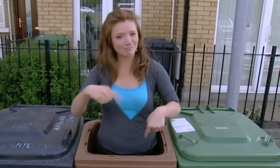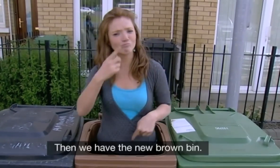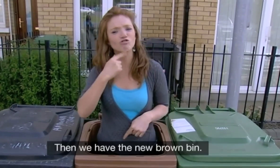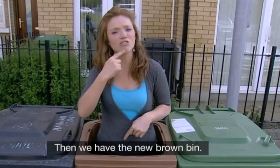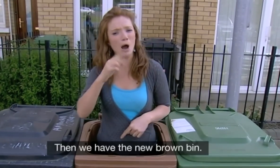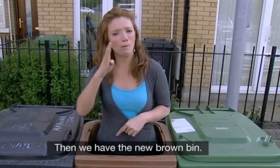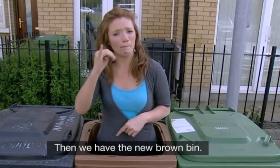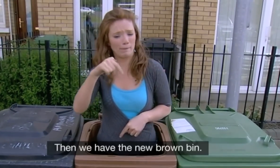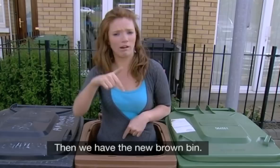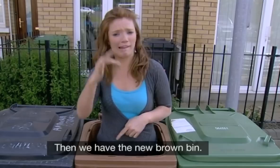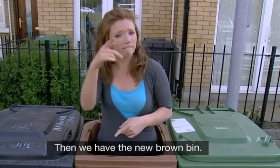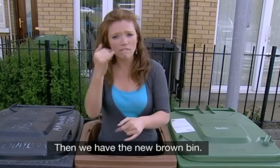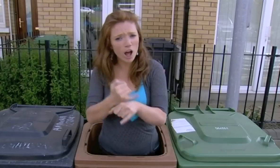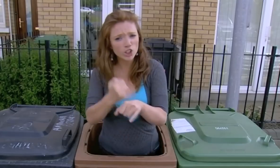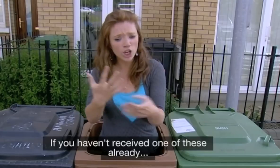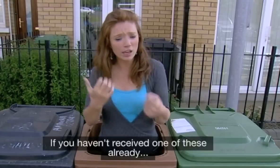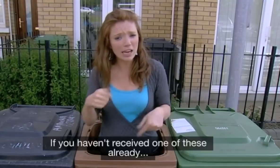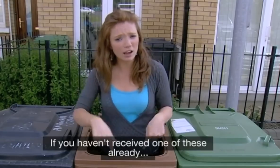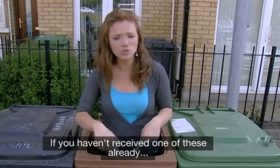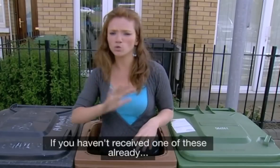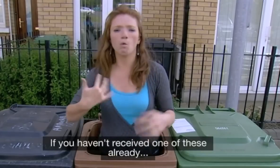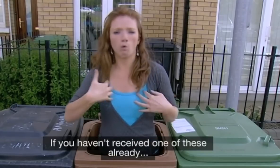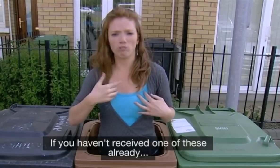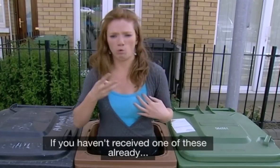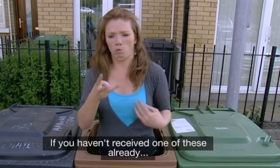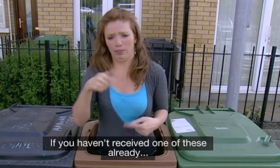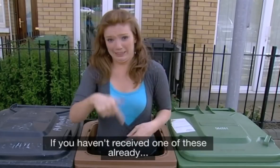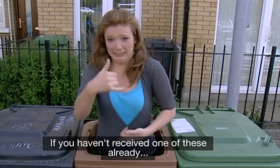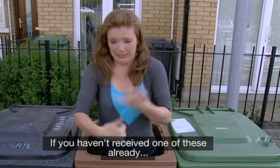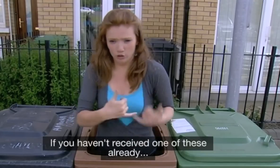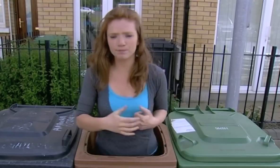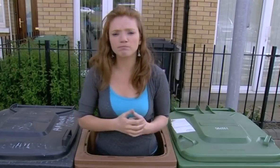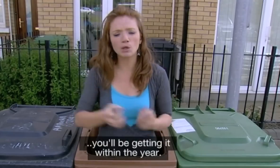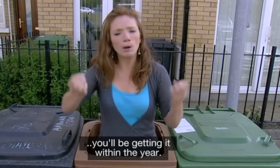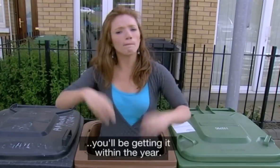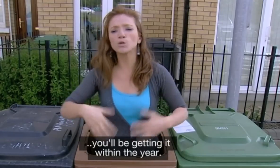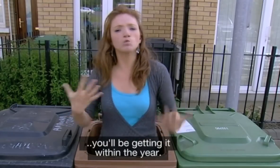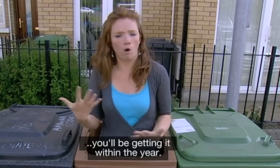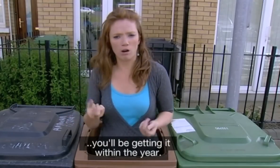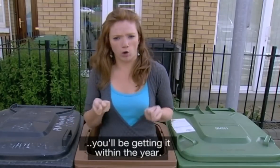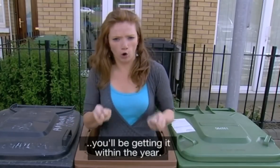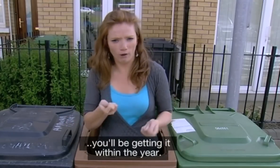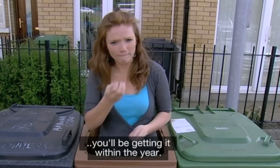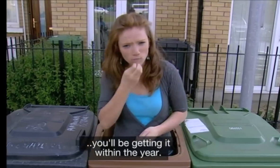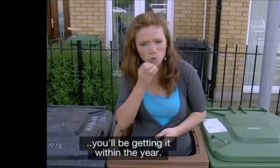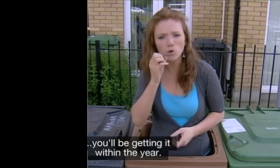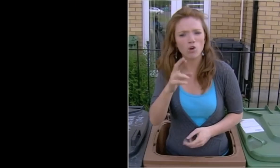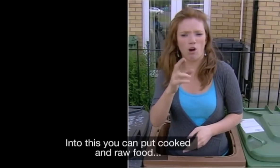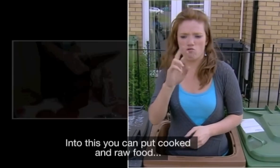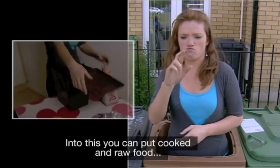Then we have the new brown bin. If you haven't received one of these already, you'll be getting it within the year. Into this you can put cooked and